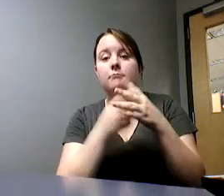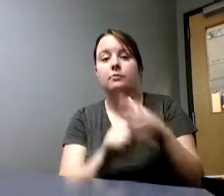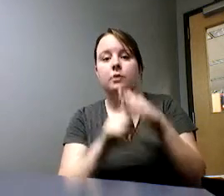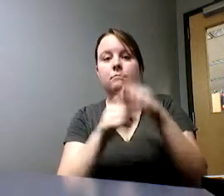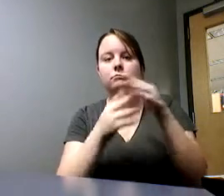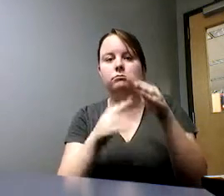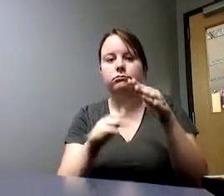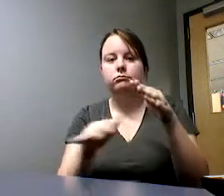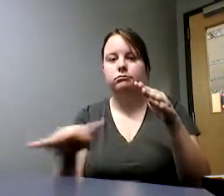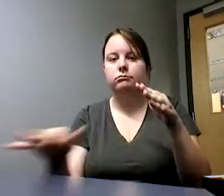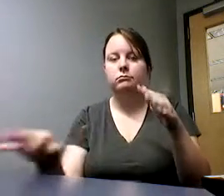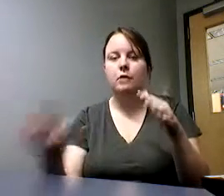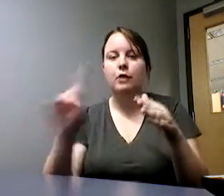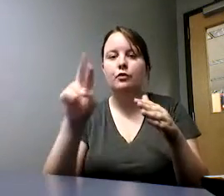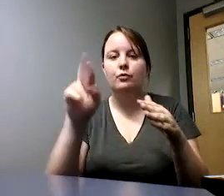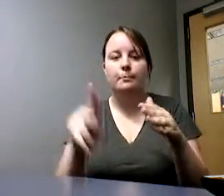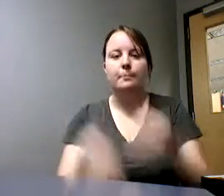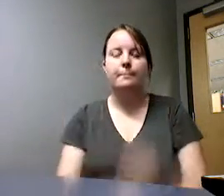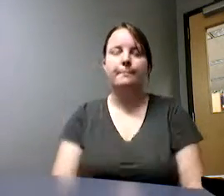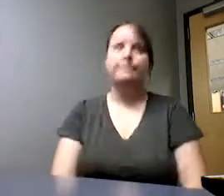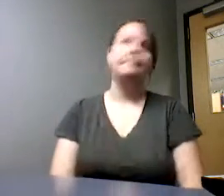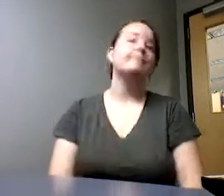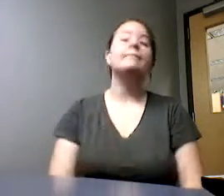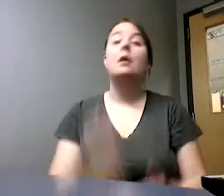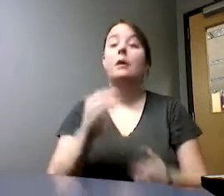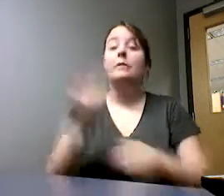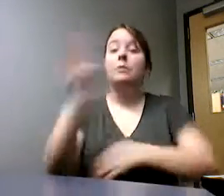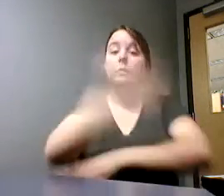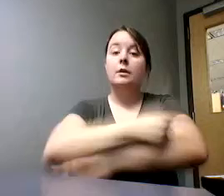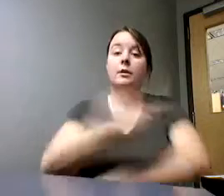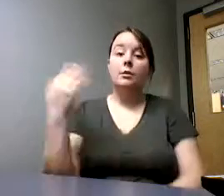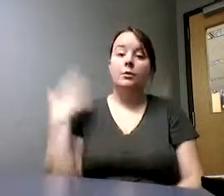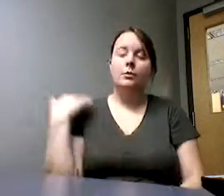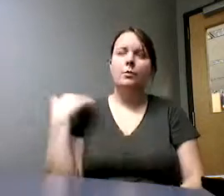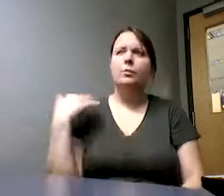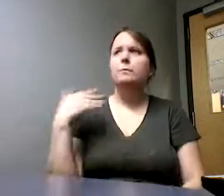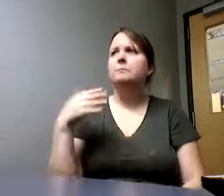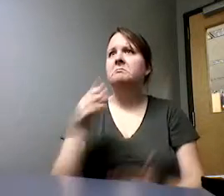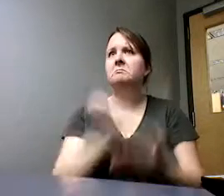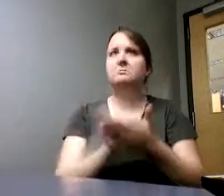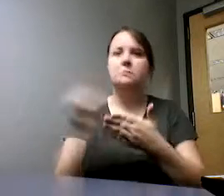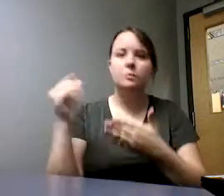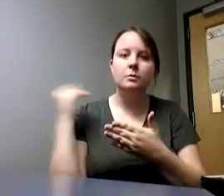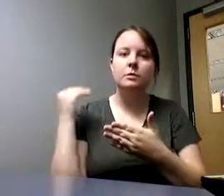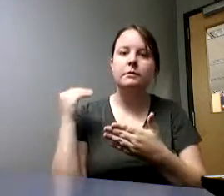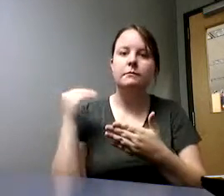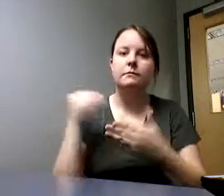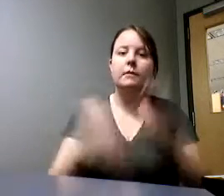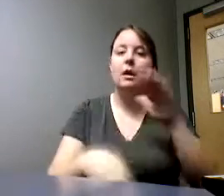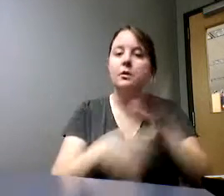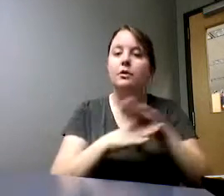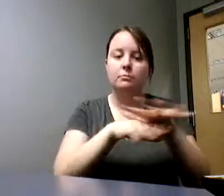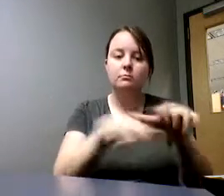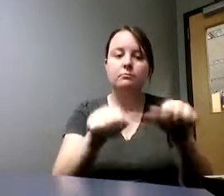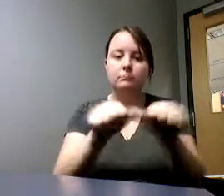saturated. A few days ago, or last week, the soccer field were saturated. We had